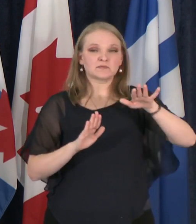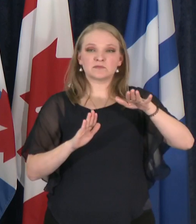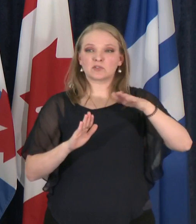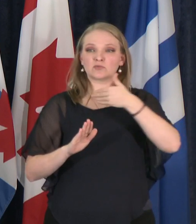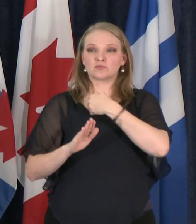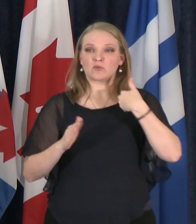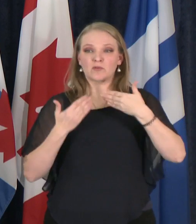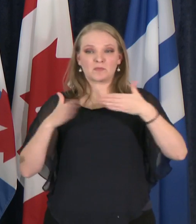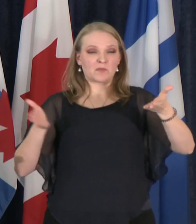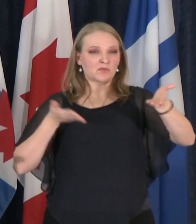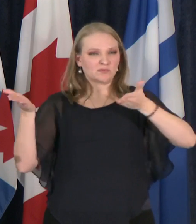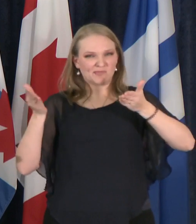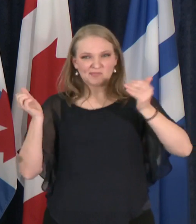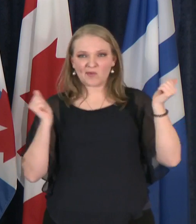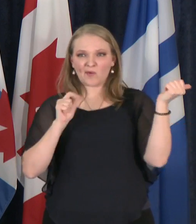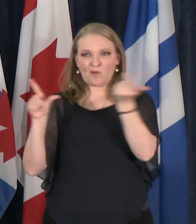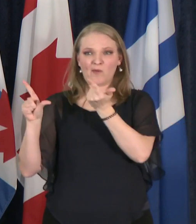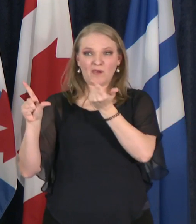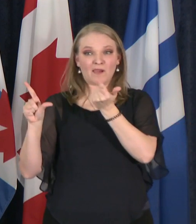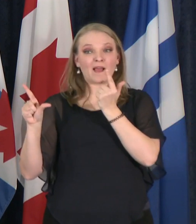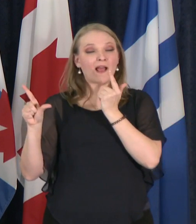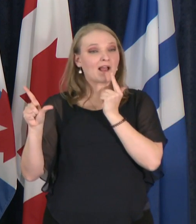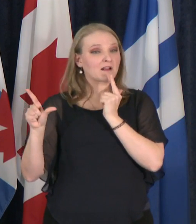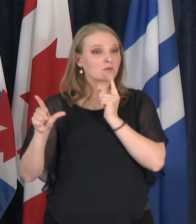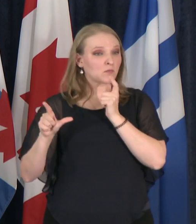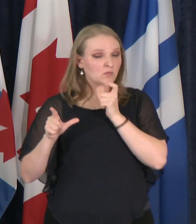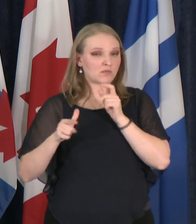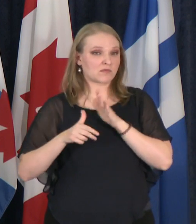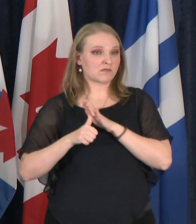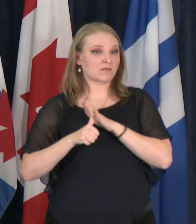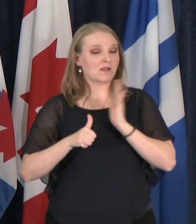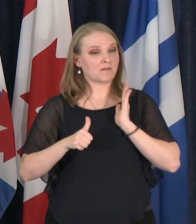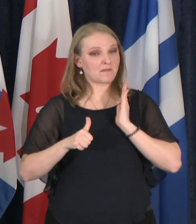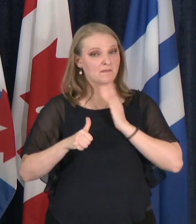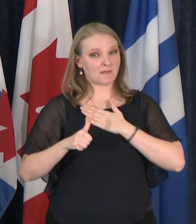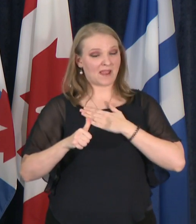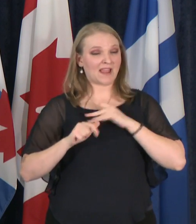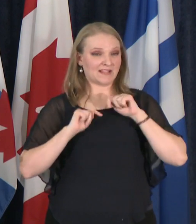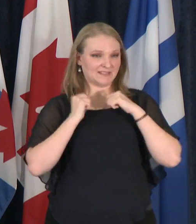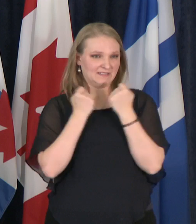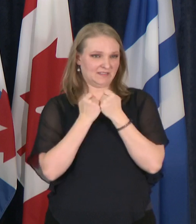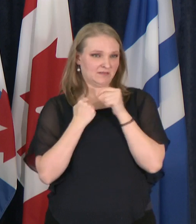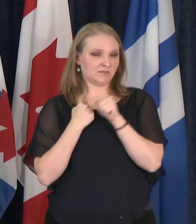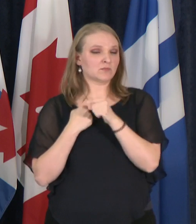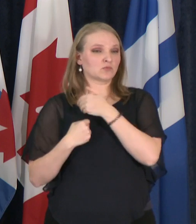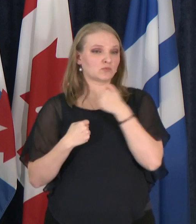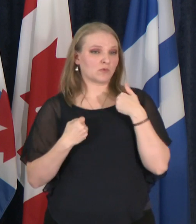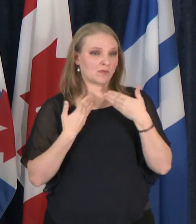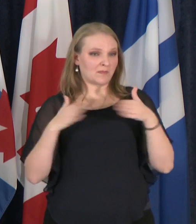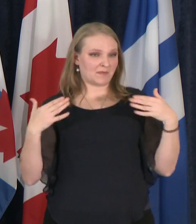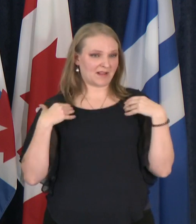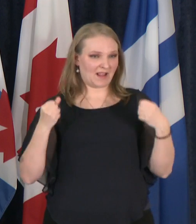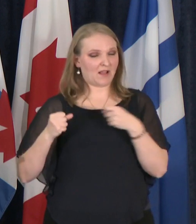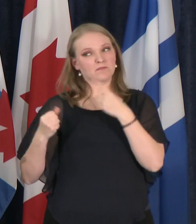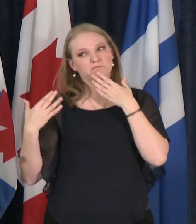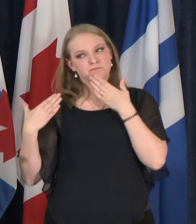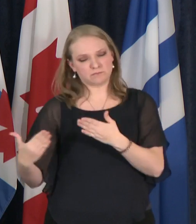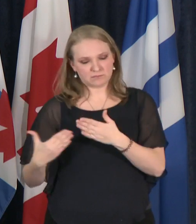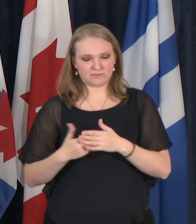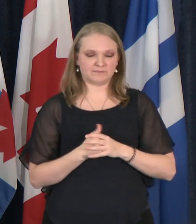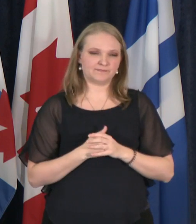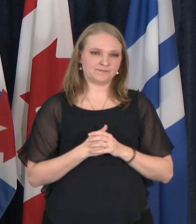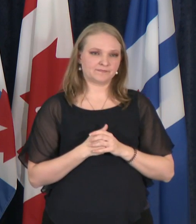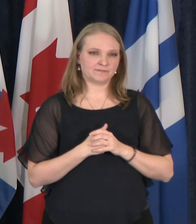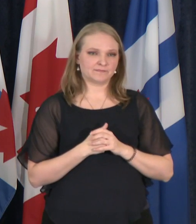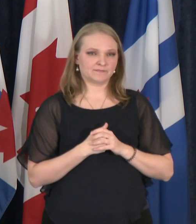Public Service, and in particular, my team at Toronto Public Health. Your